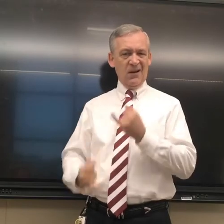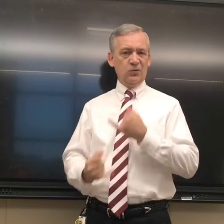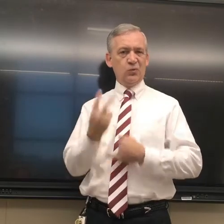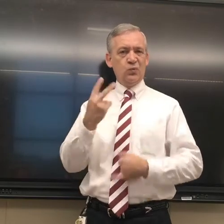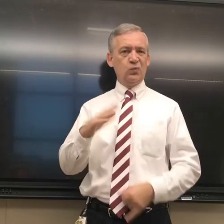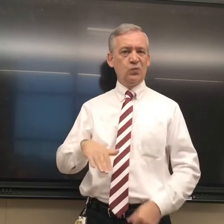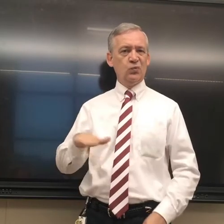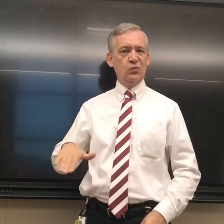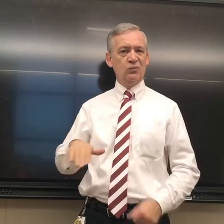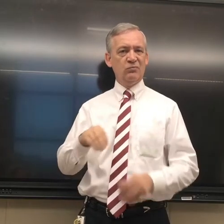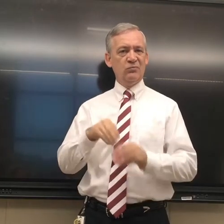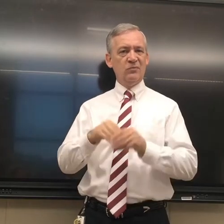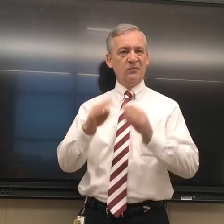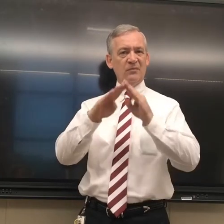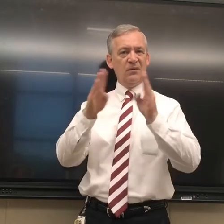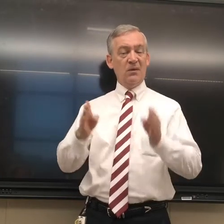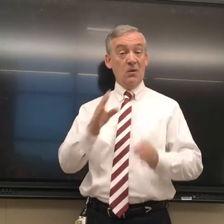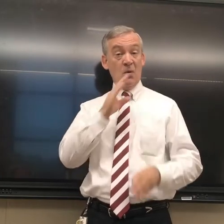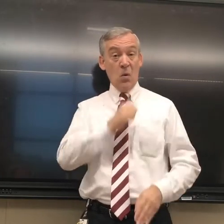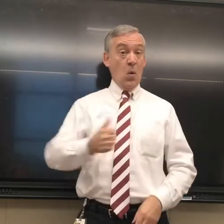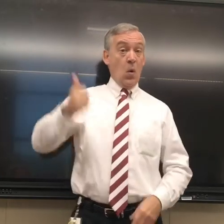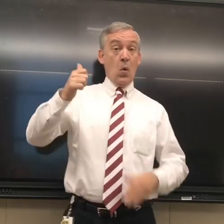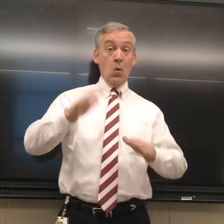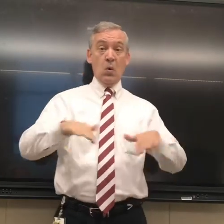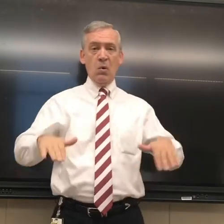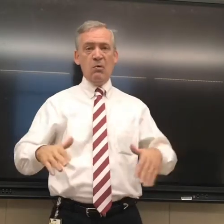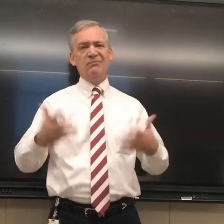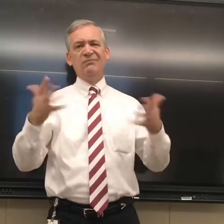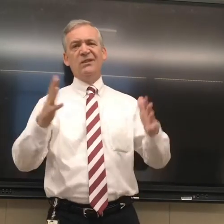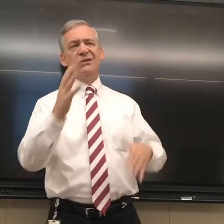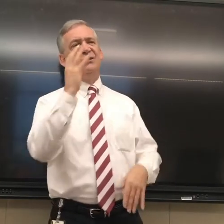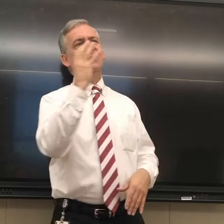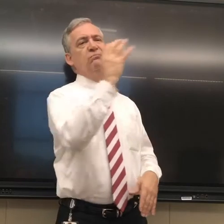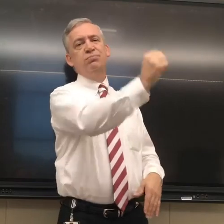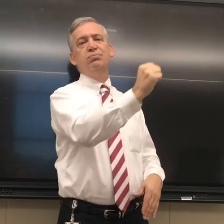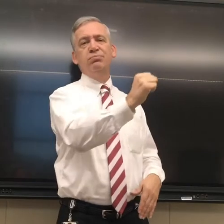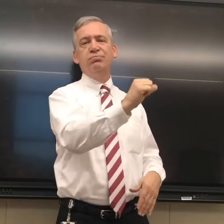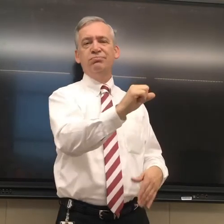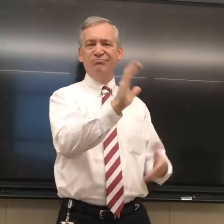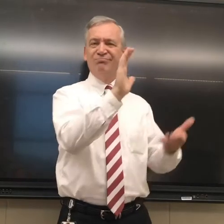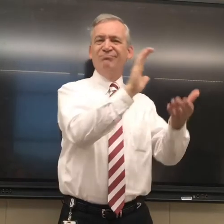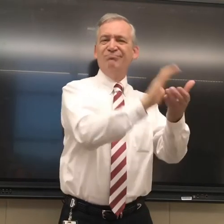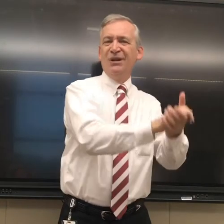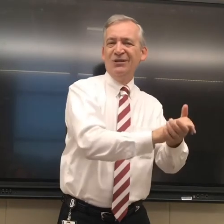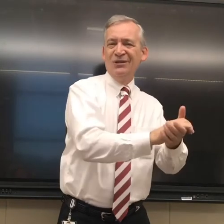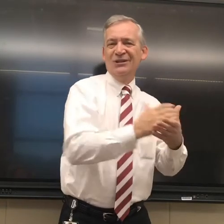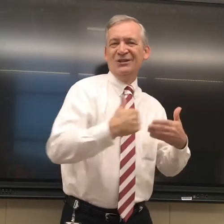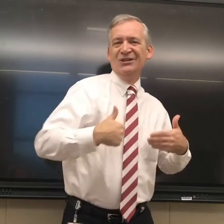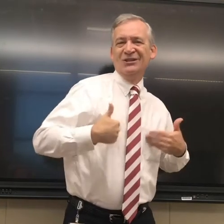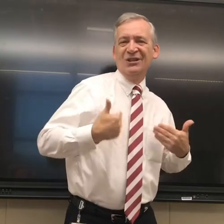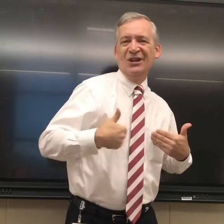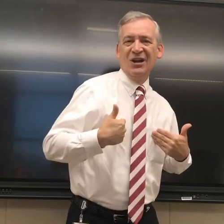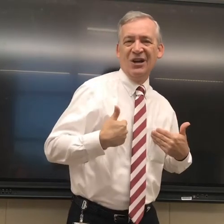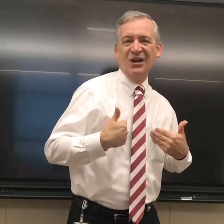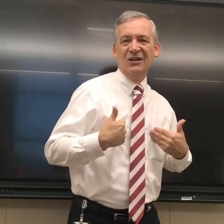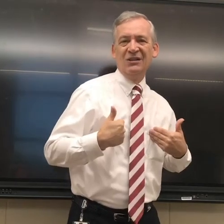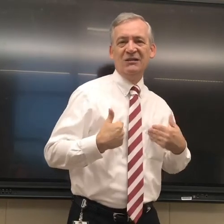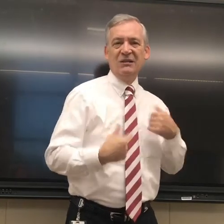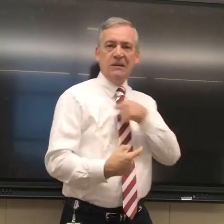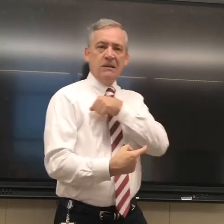The older ones having left home for early marriage or the lure of the city.